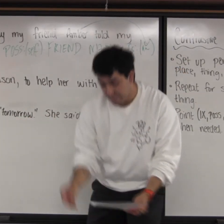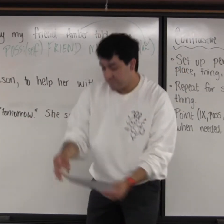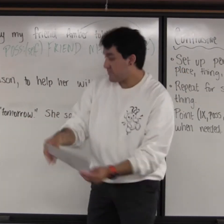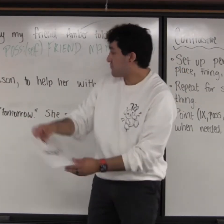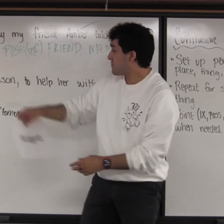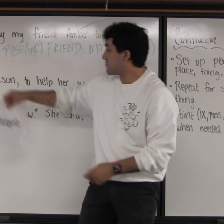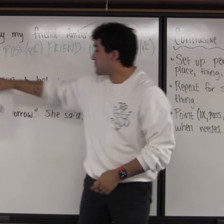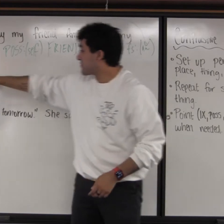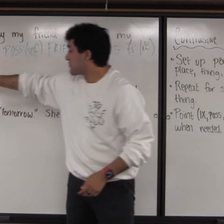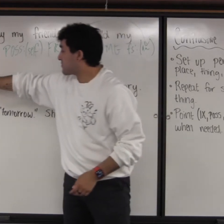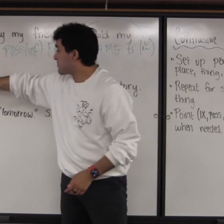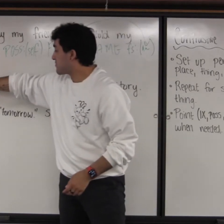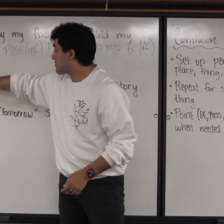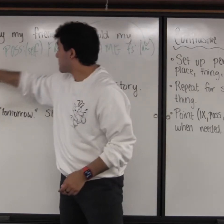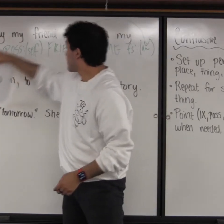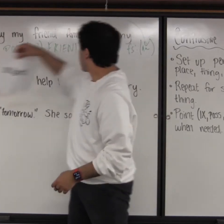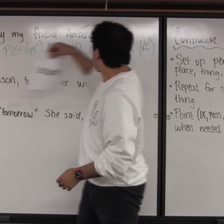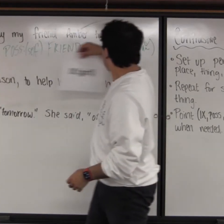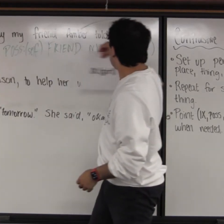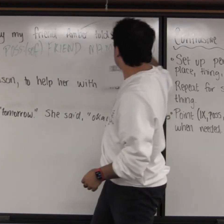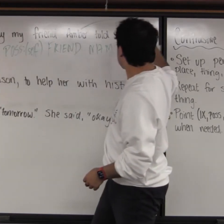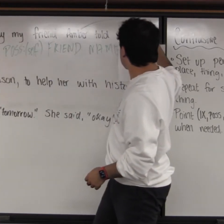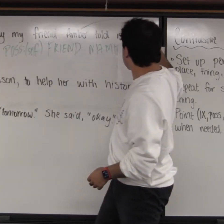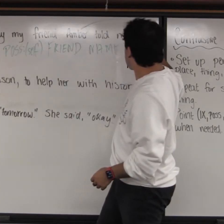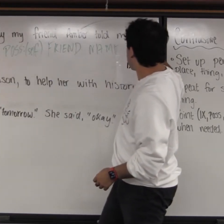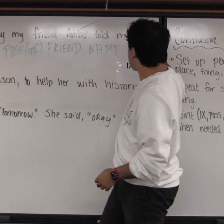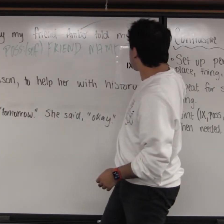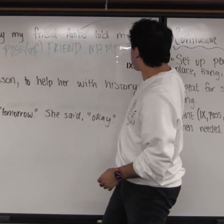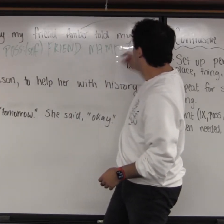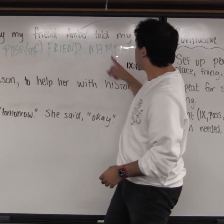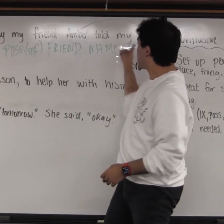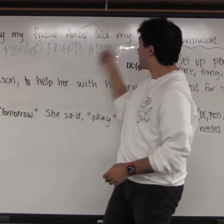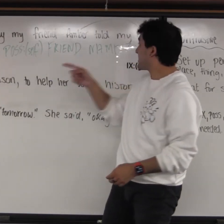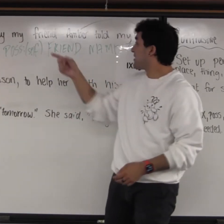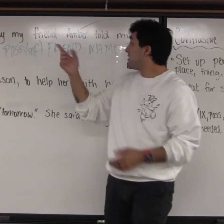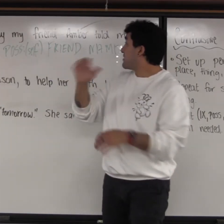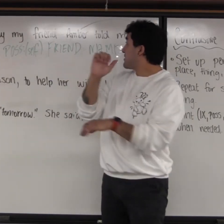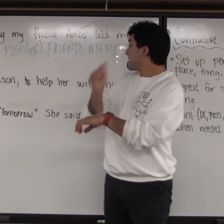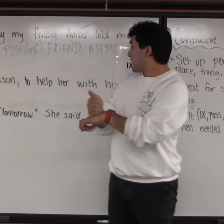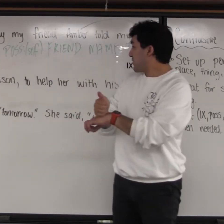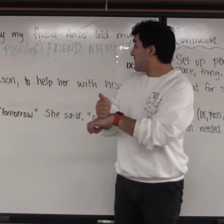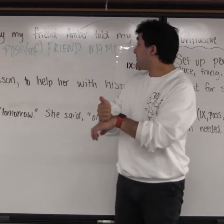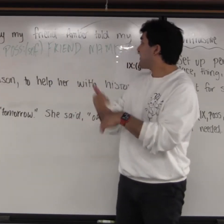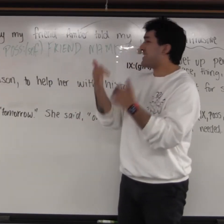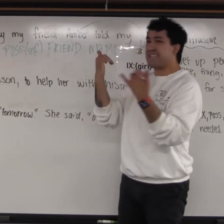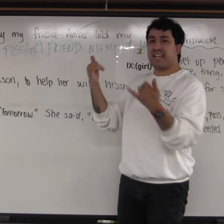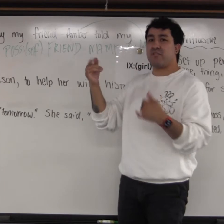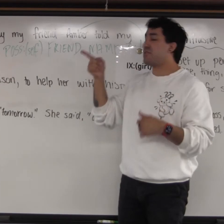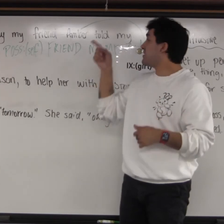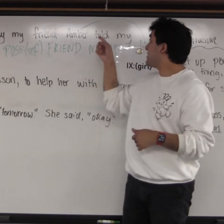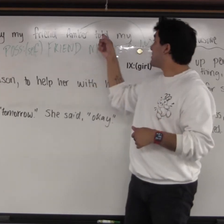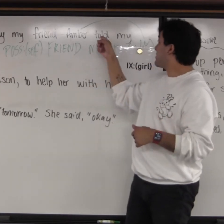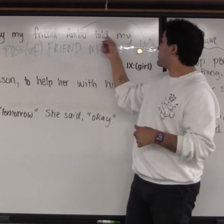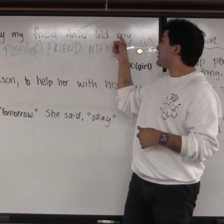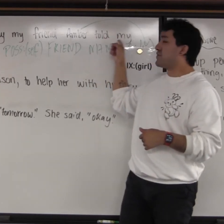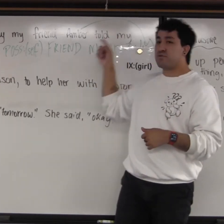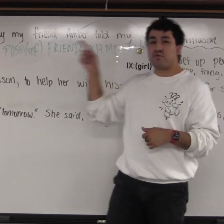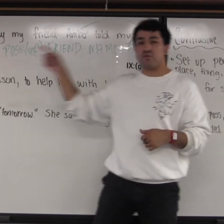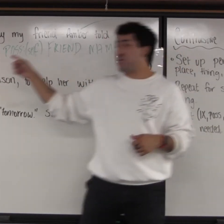understand what we're doing here with role shifting. And so we've gone ahead and set up Amber. So my friend named Amber, set her up on